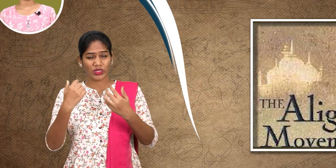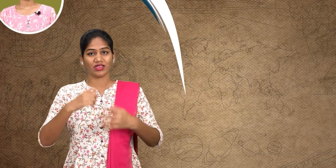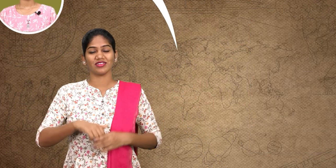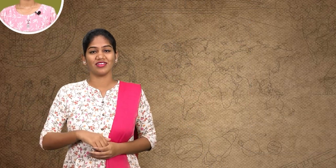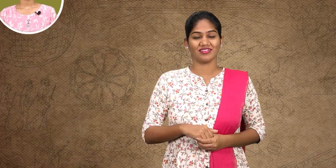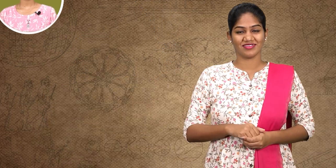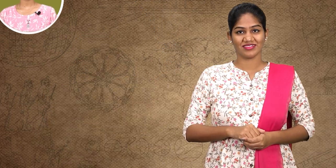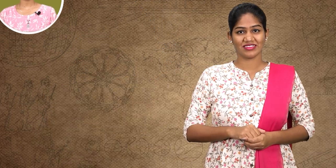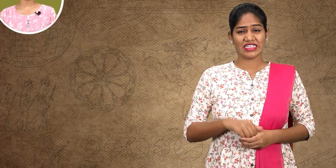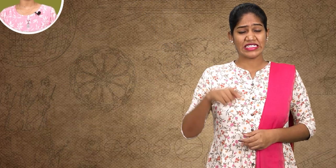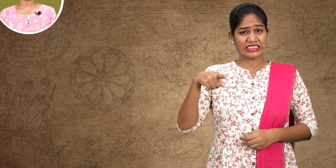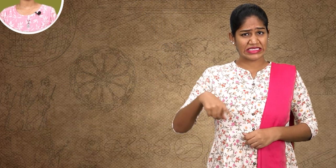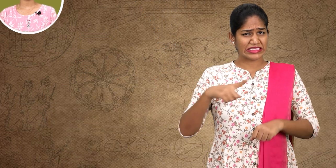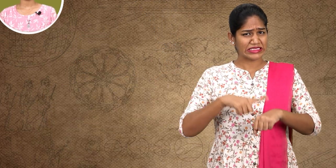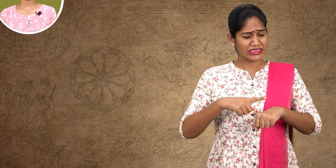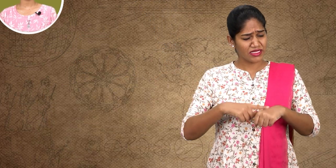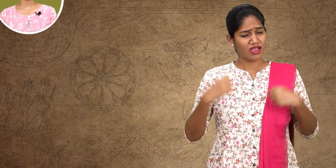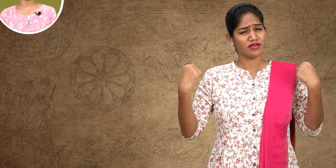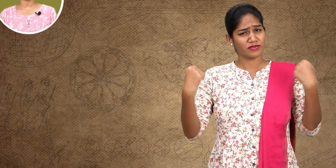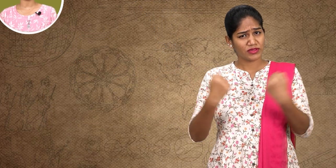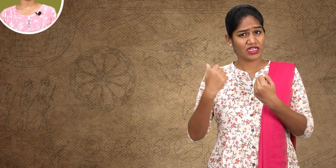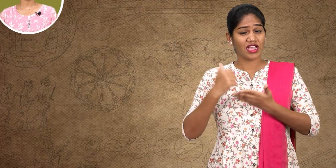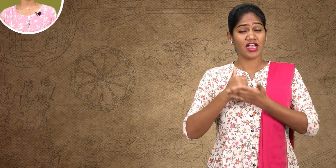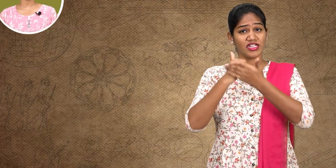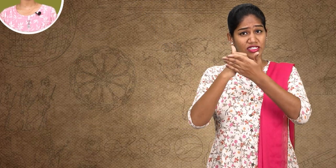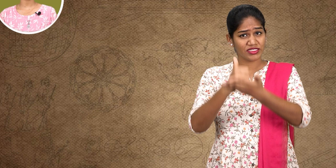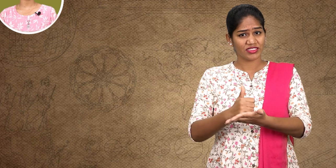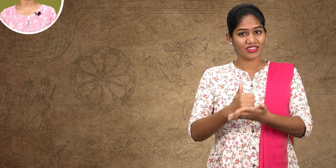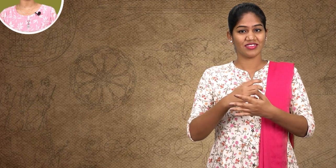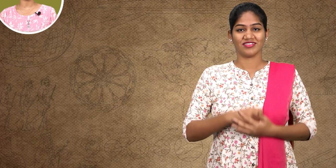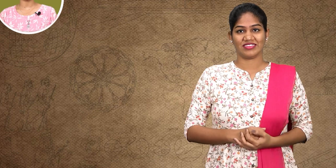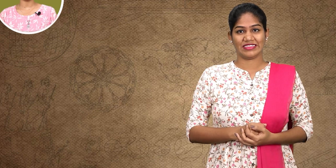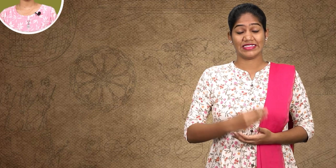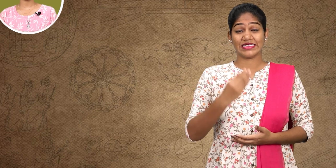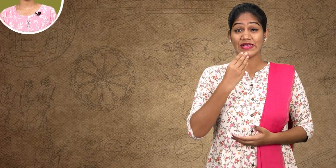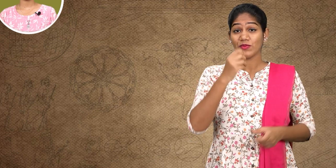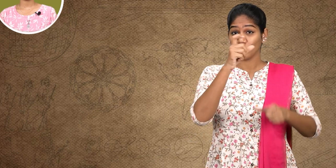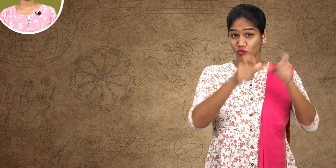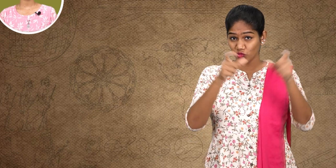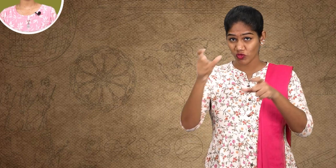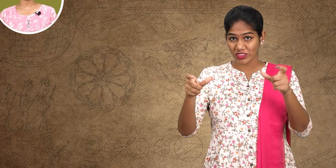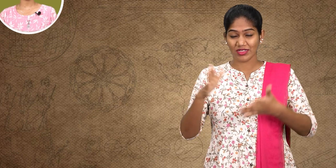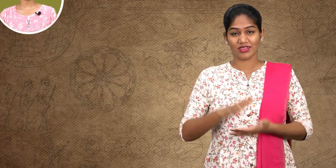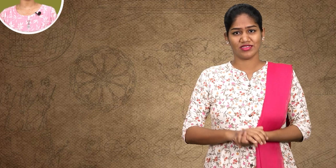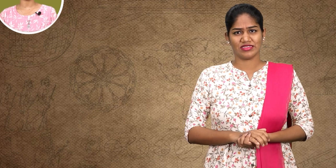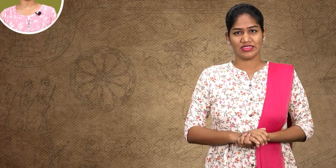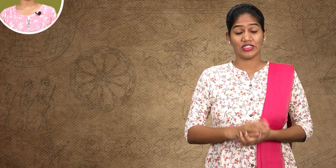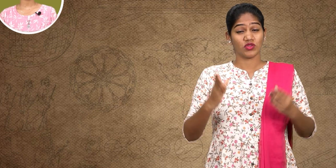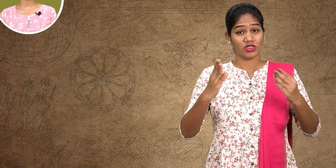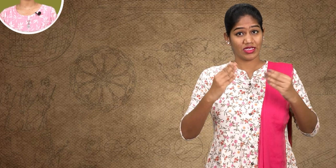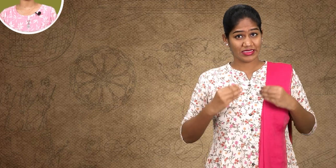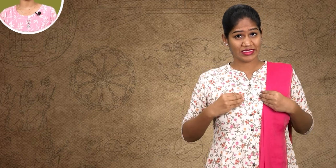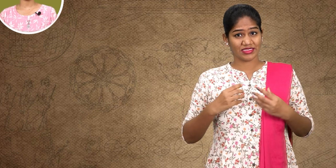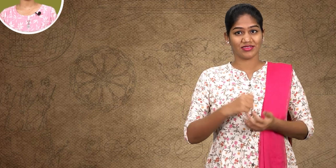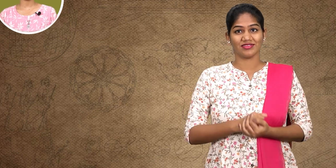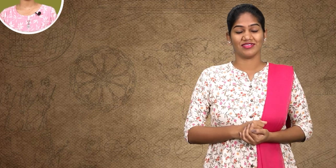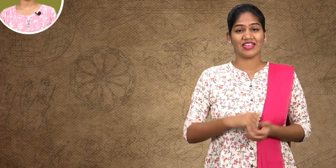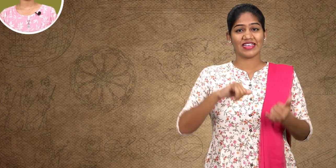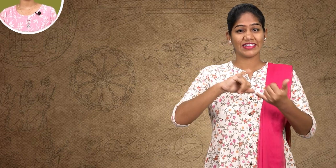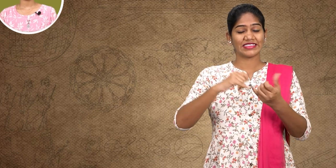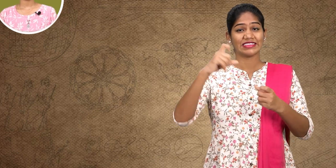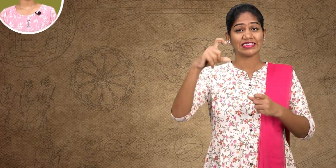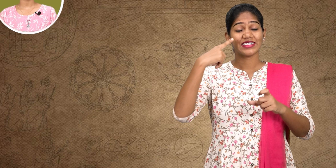This movement helped in enlightening Muslims to accept science